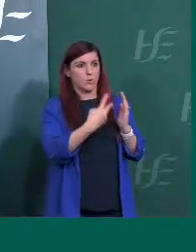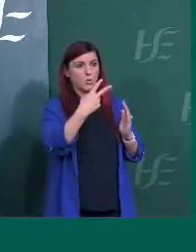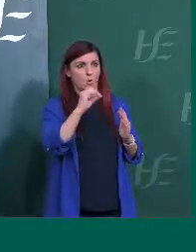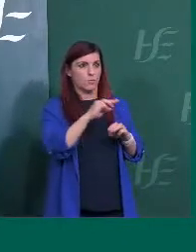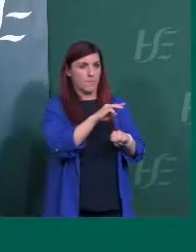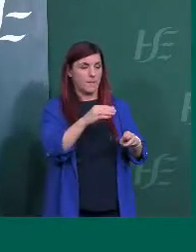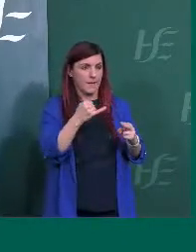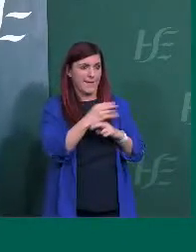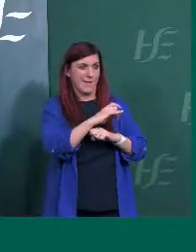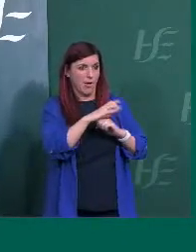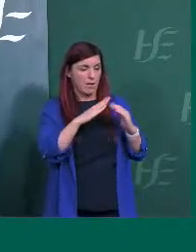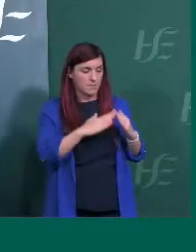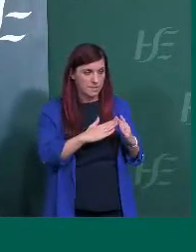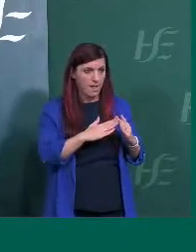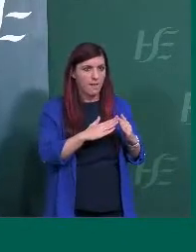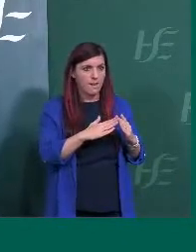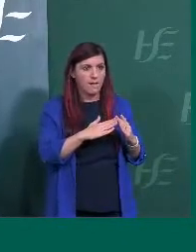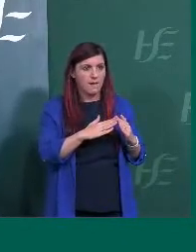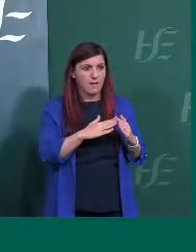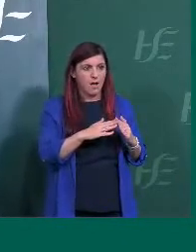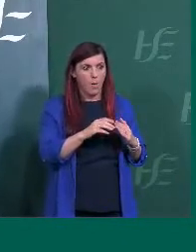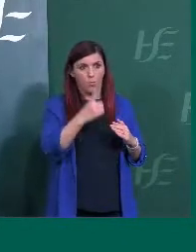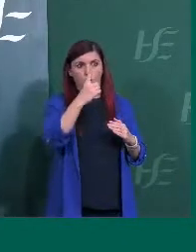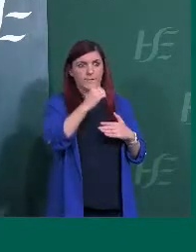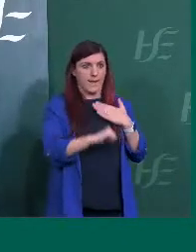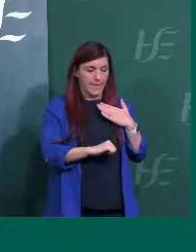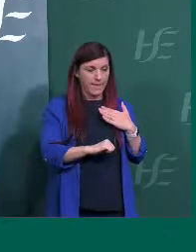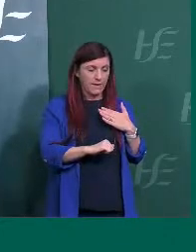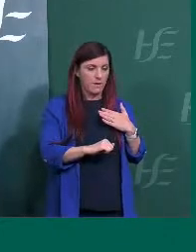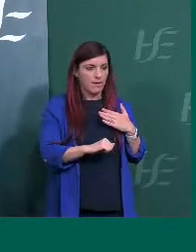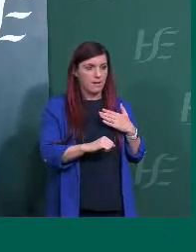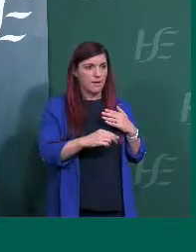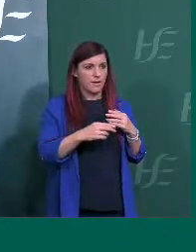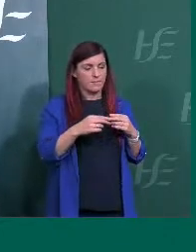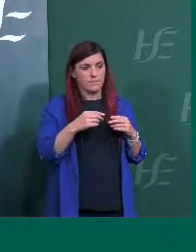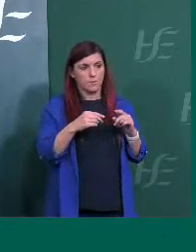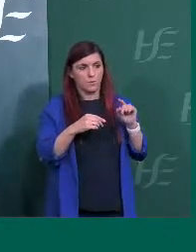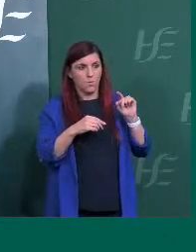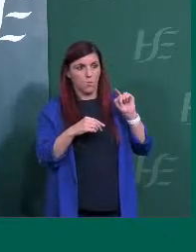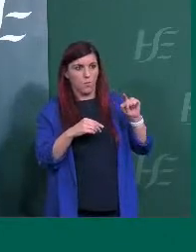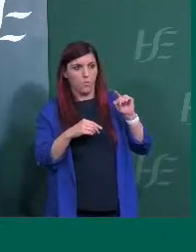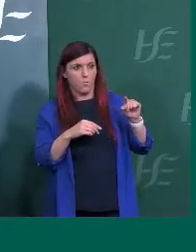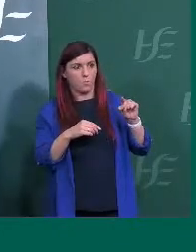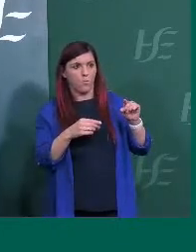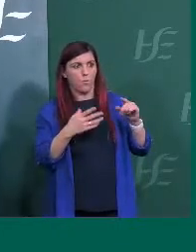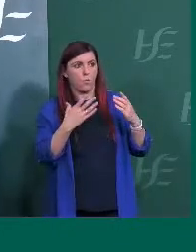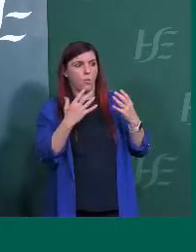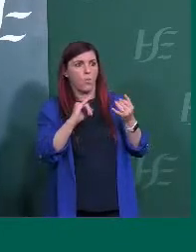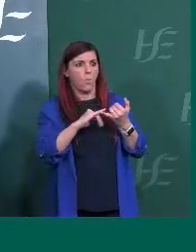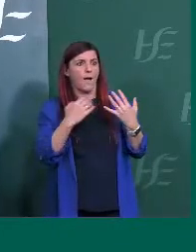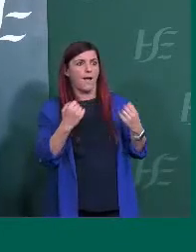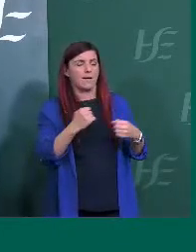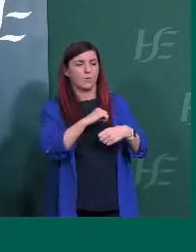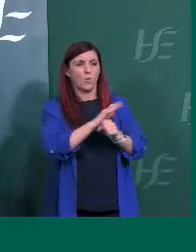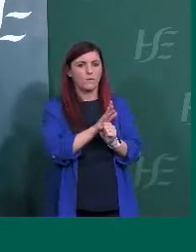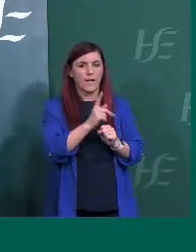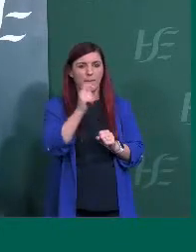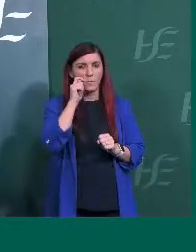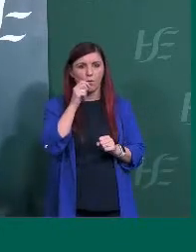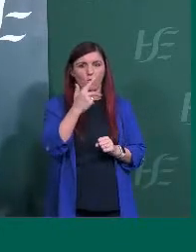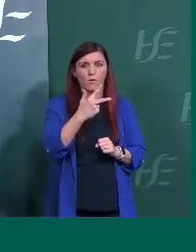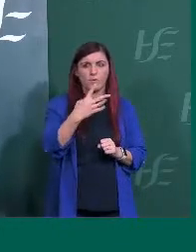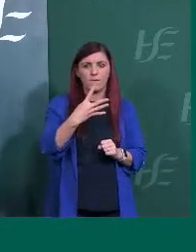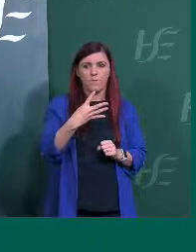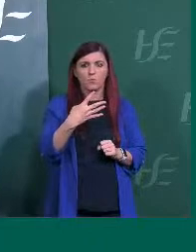admitted, 220 patients at one particular day in our intensive care units with COVID-19, and a total of